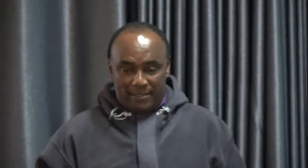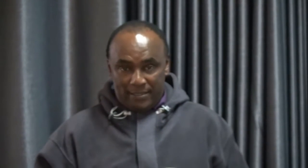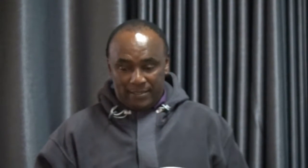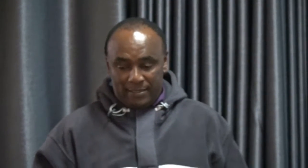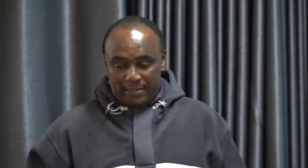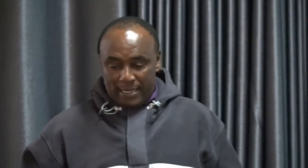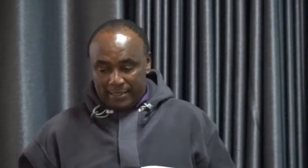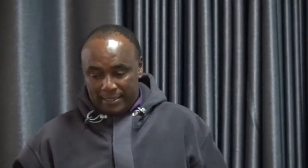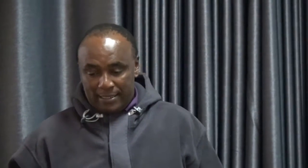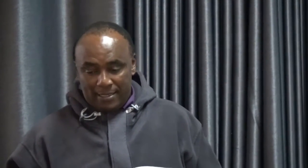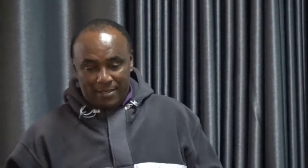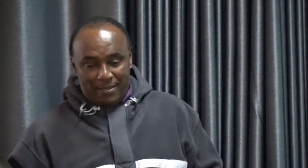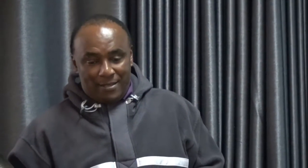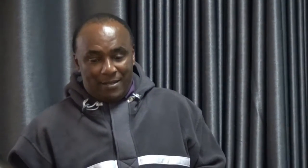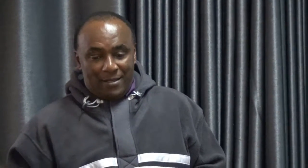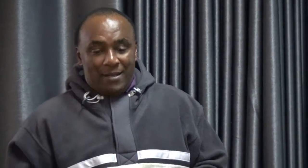attitude. Next.